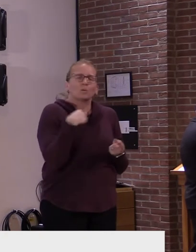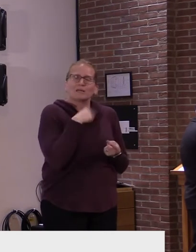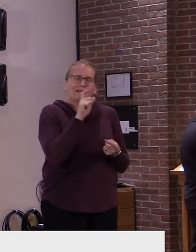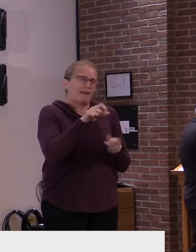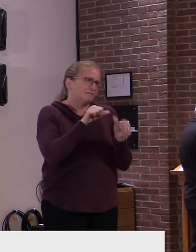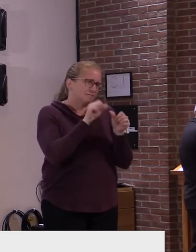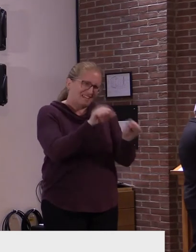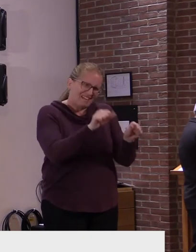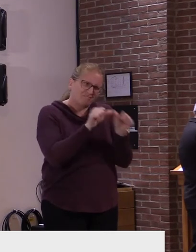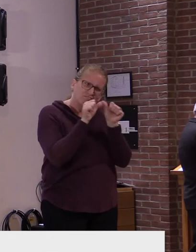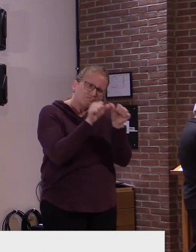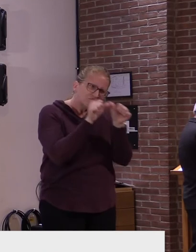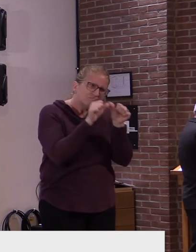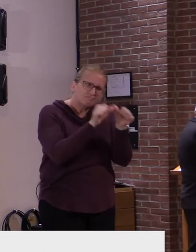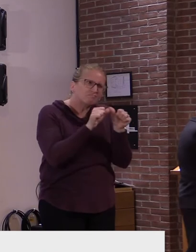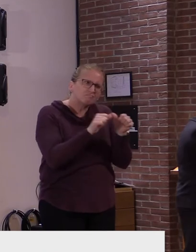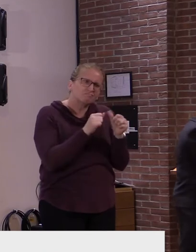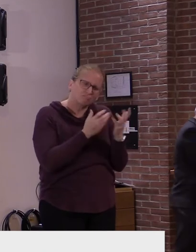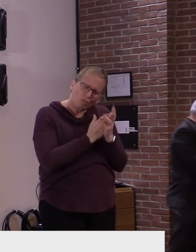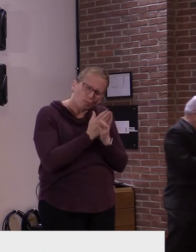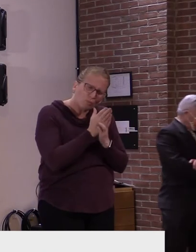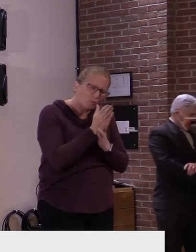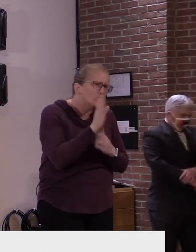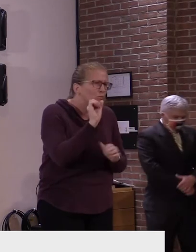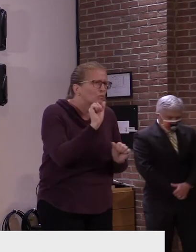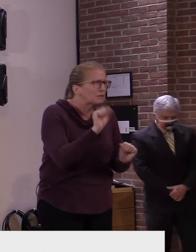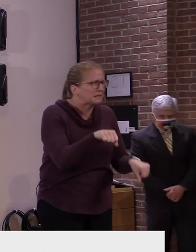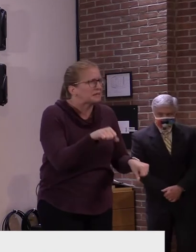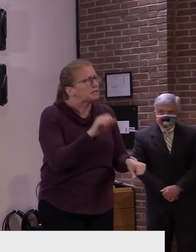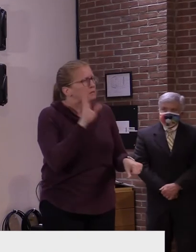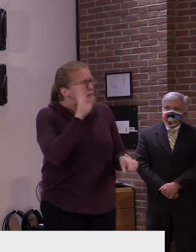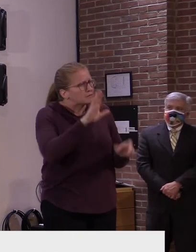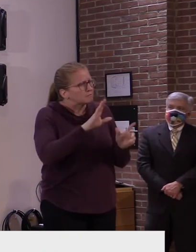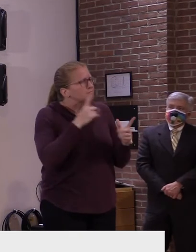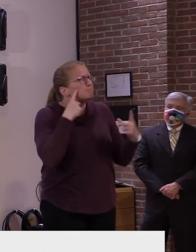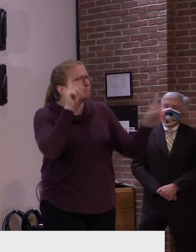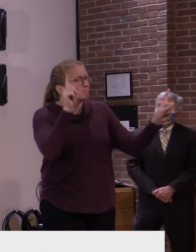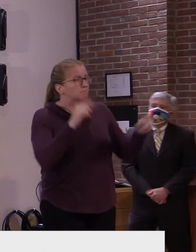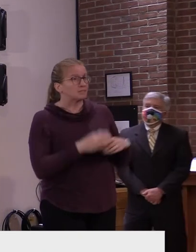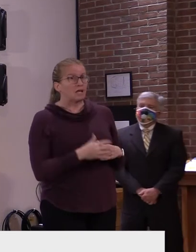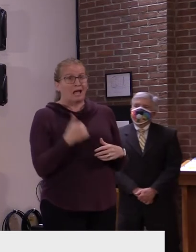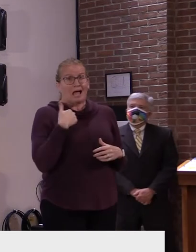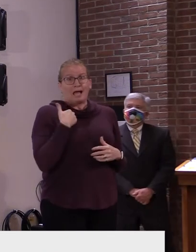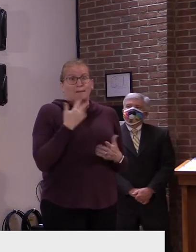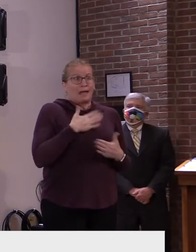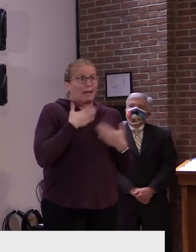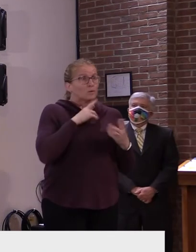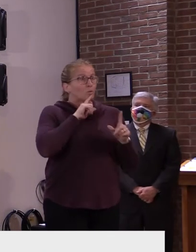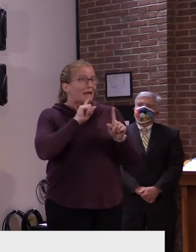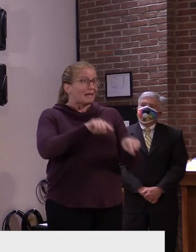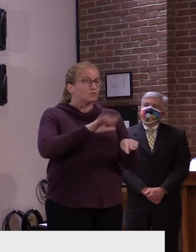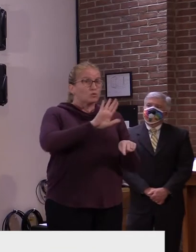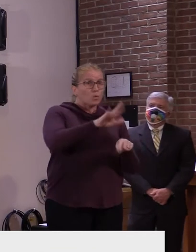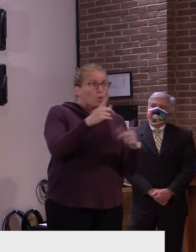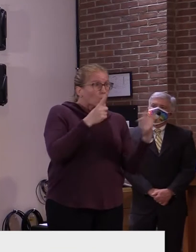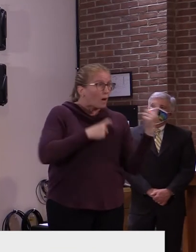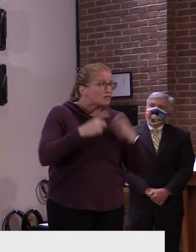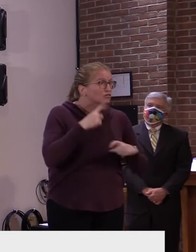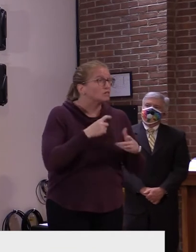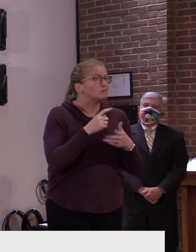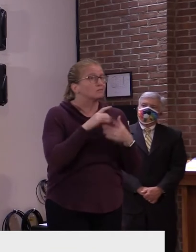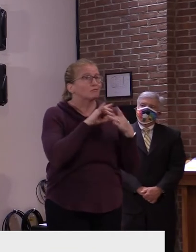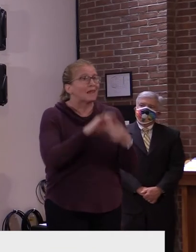finally i will be happy to answer any questions during the q a regarding vaccine and